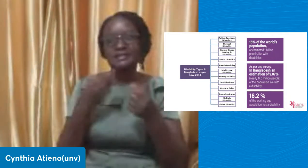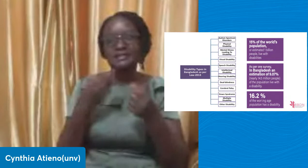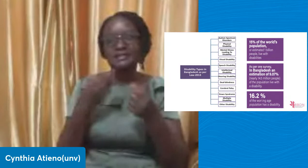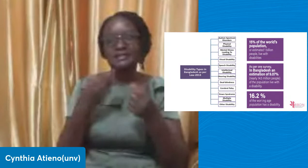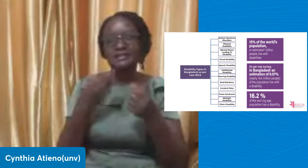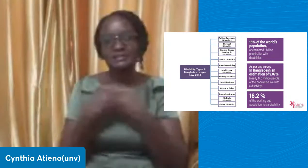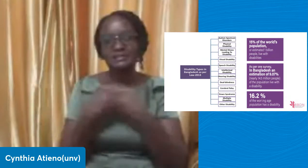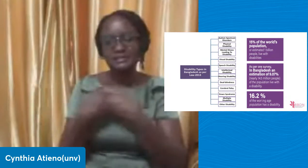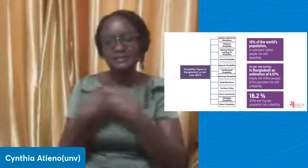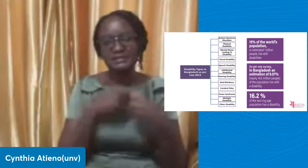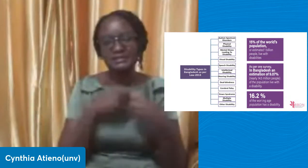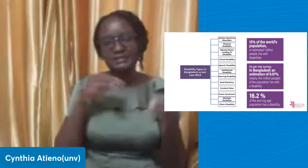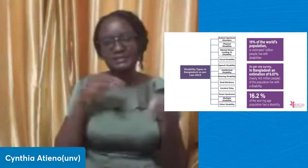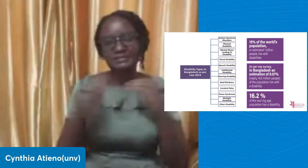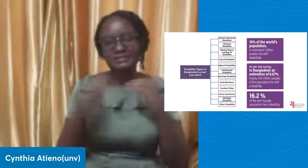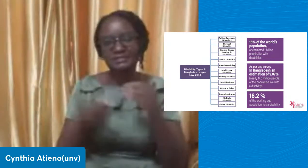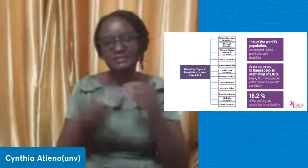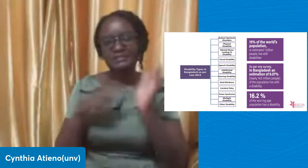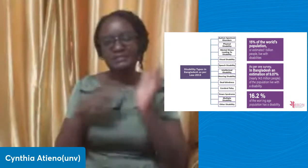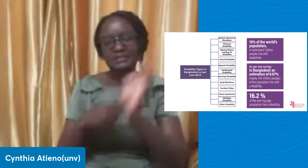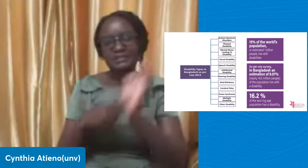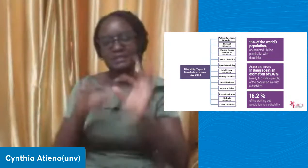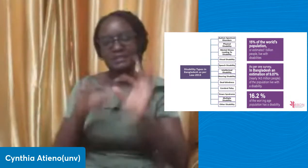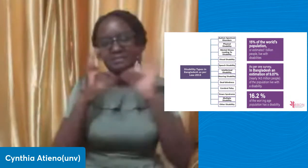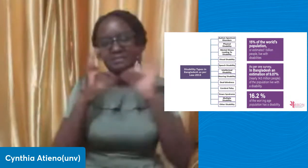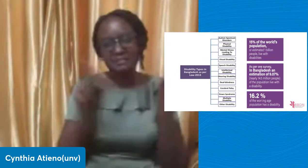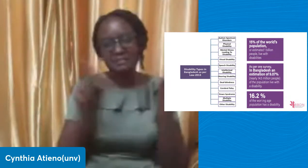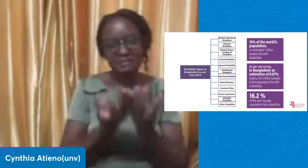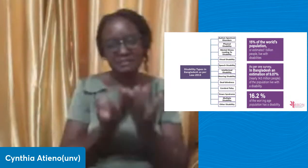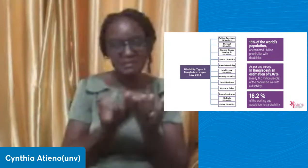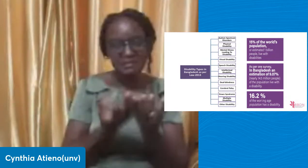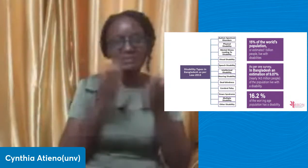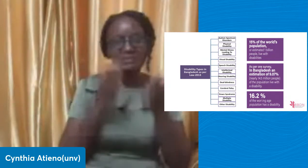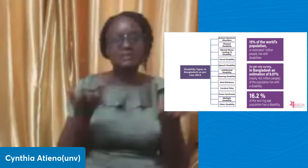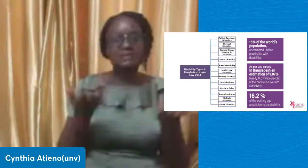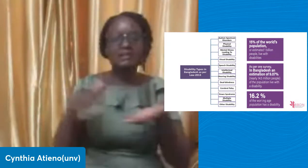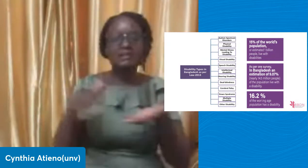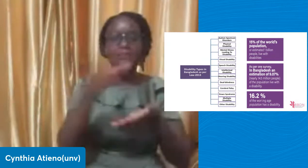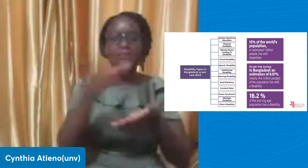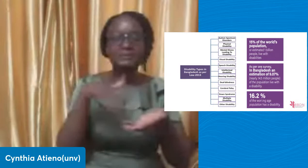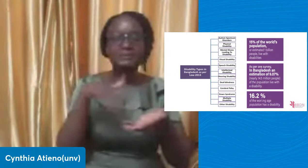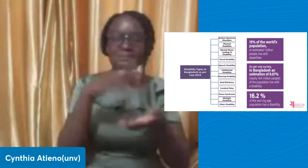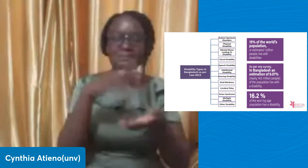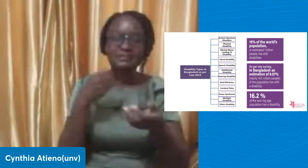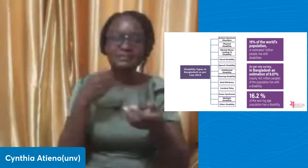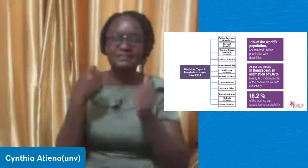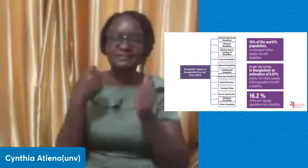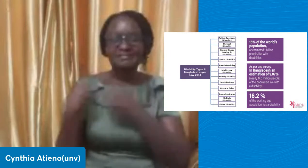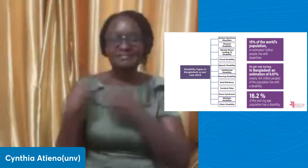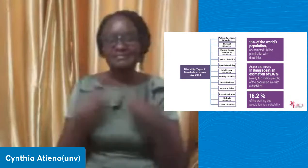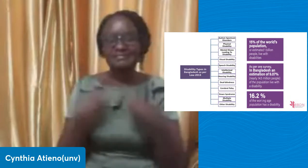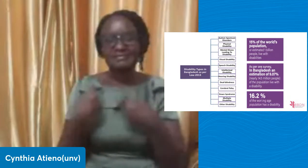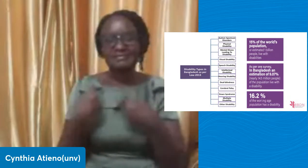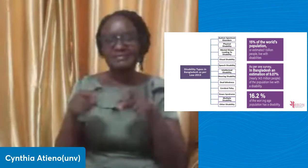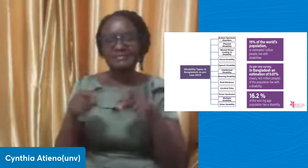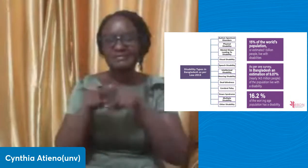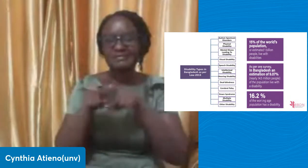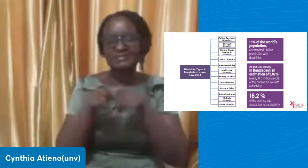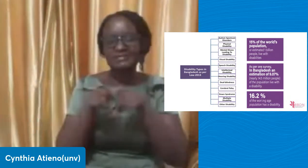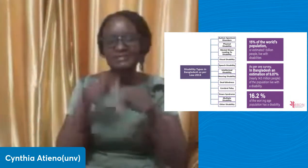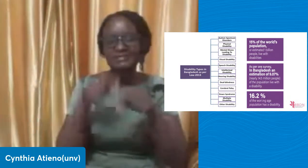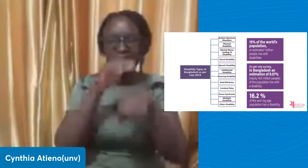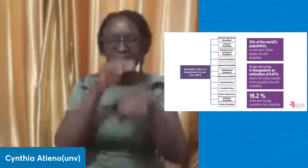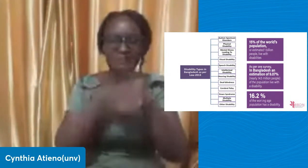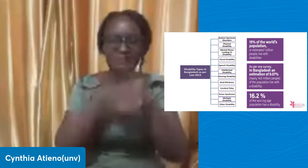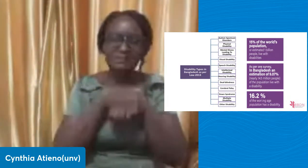family and community levels here, including obtaining jobs and skills development, and incur additional costs associated